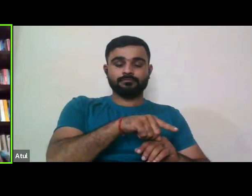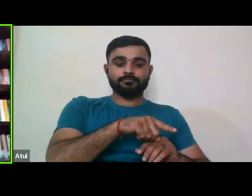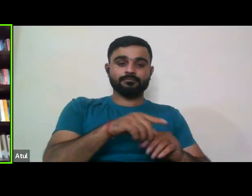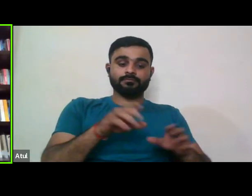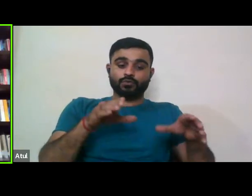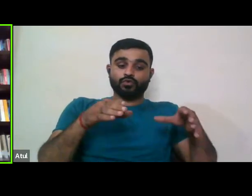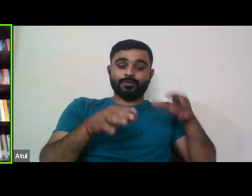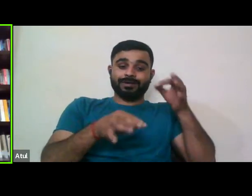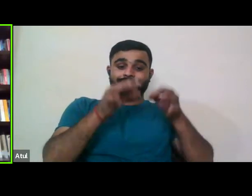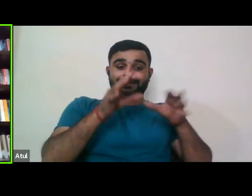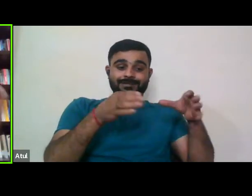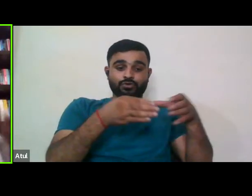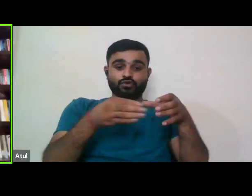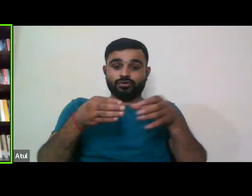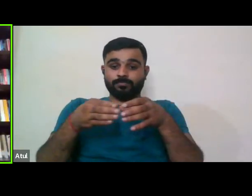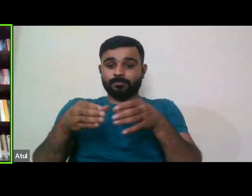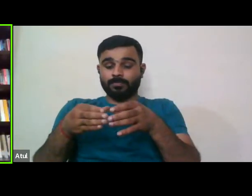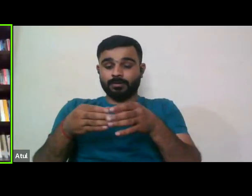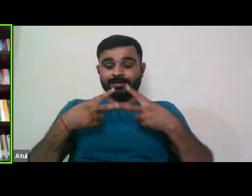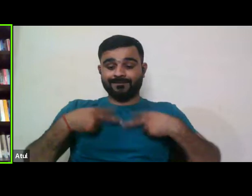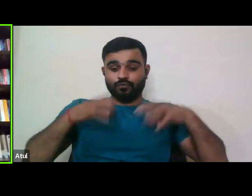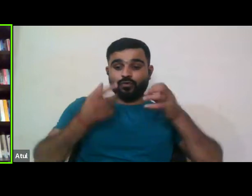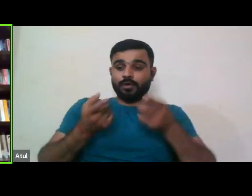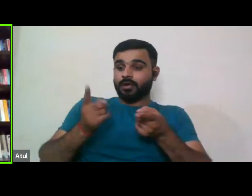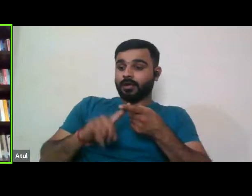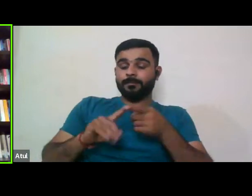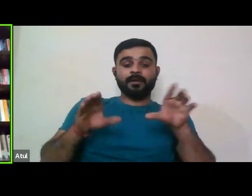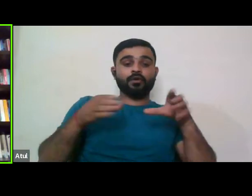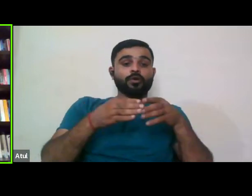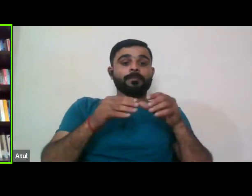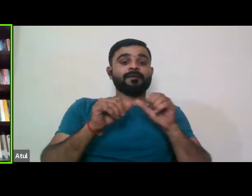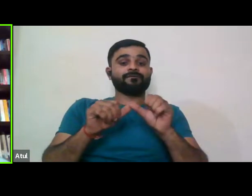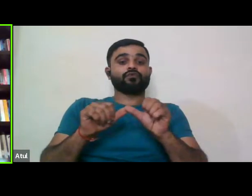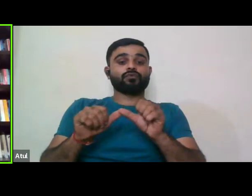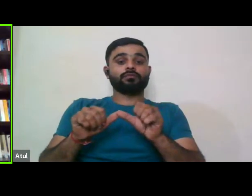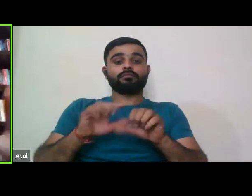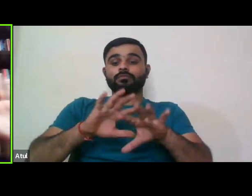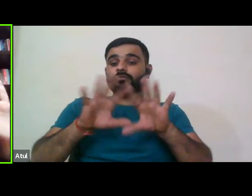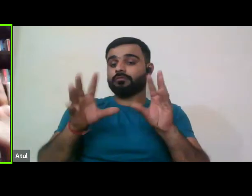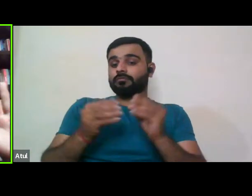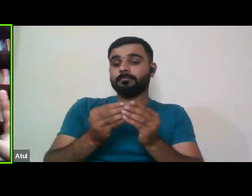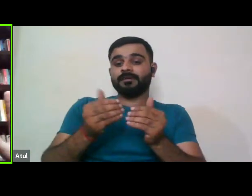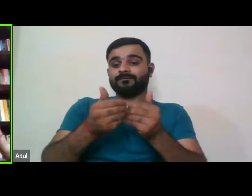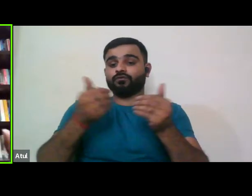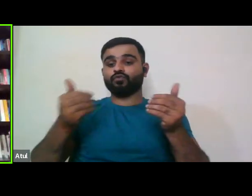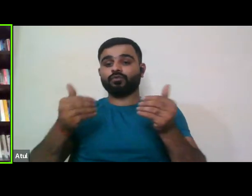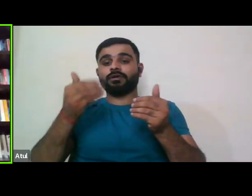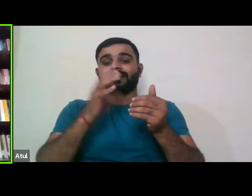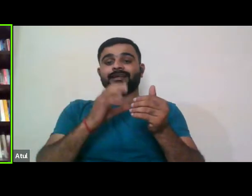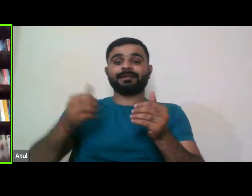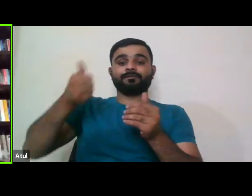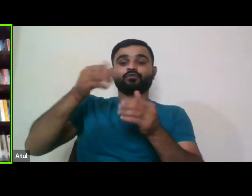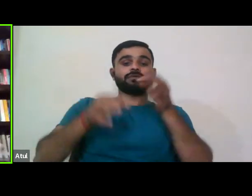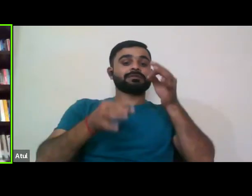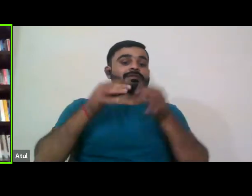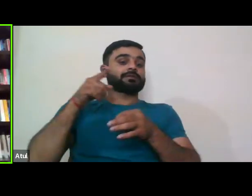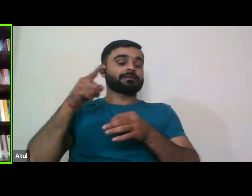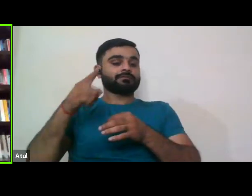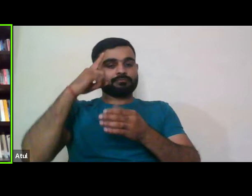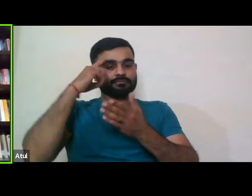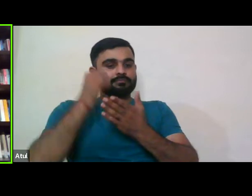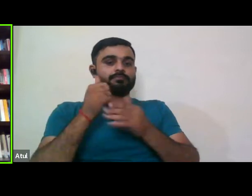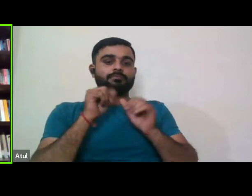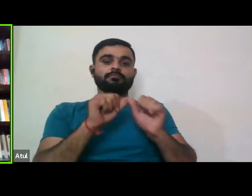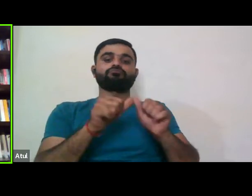bench that they have constituted happens to be a bench that almost always sides with the Chief Justice in terms of